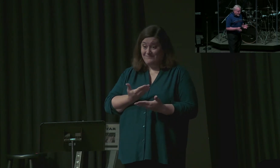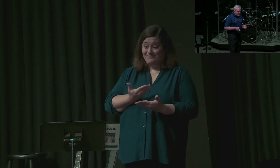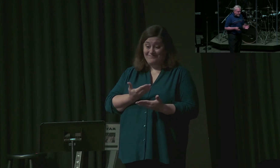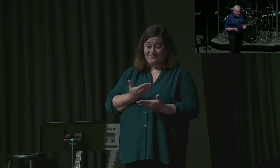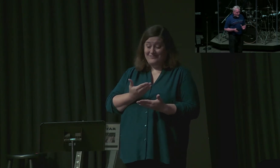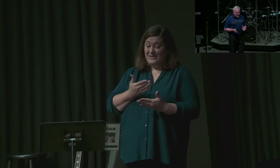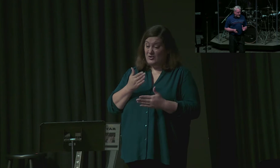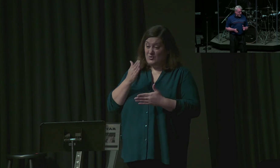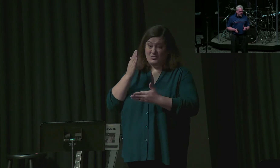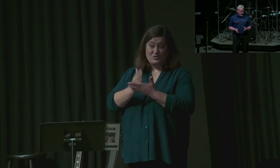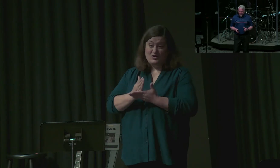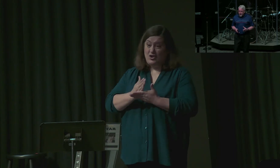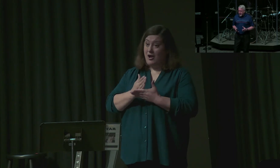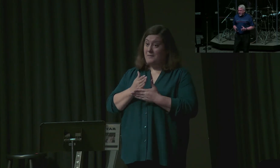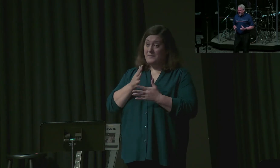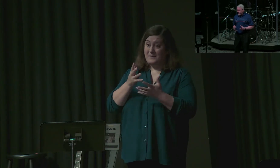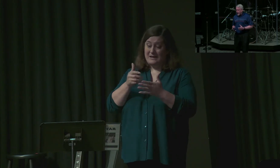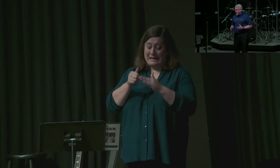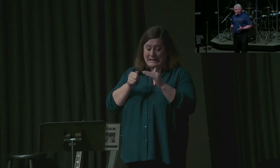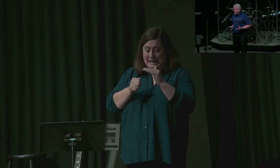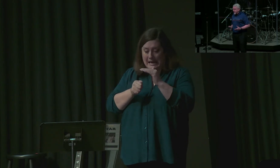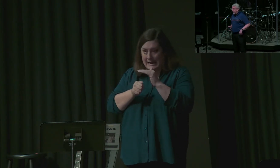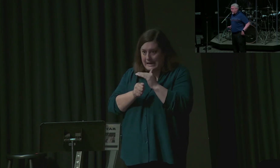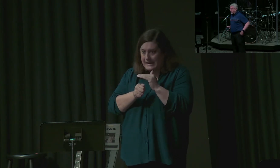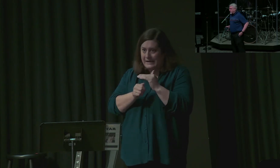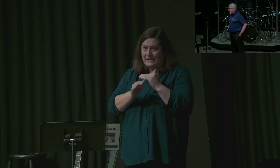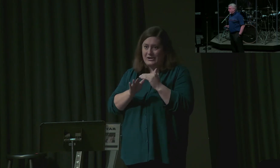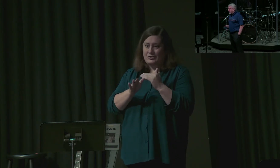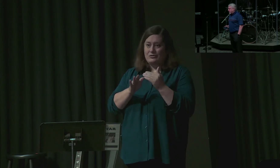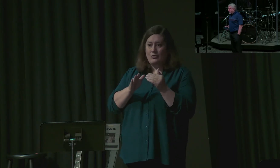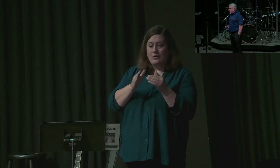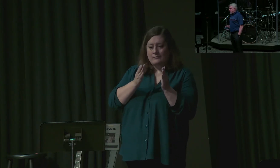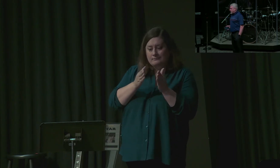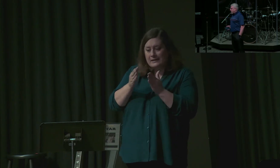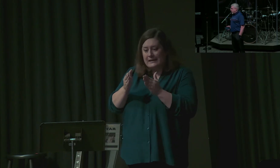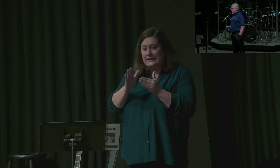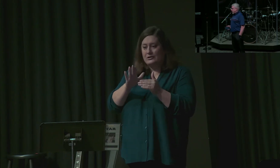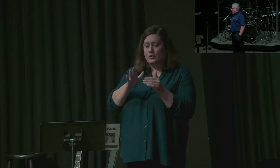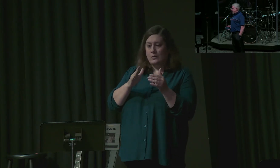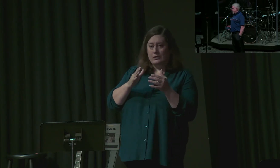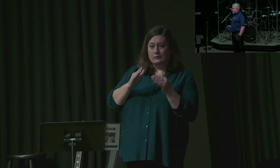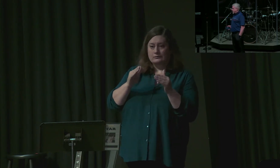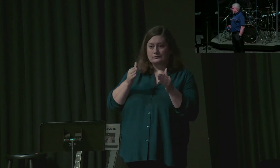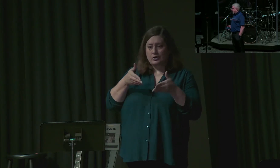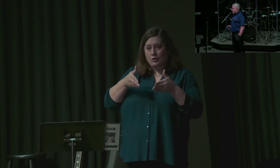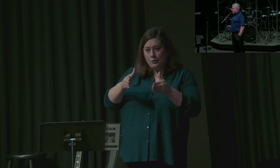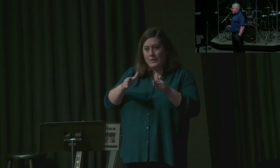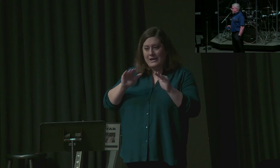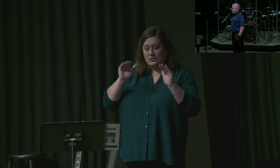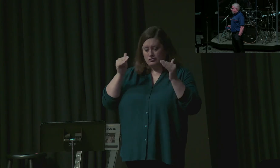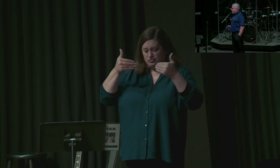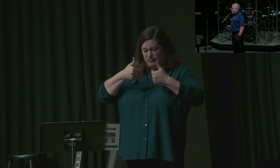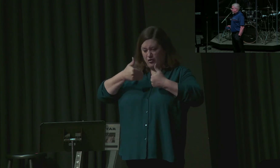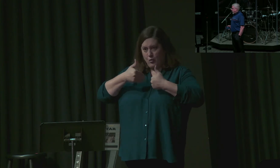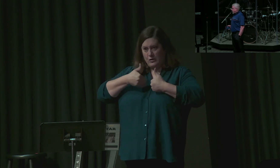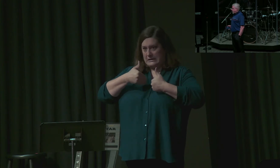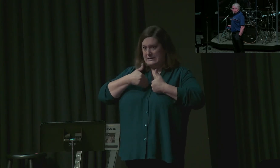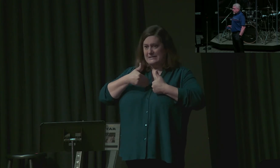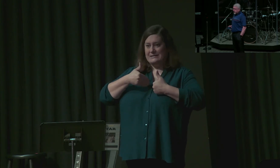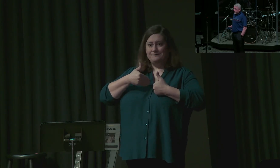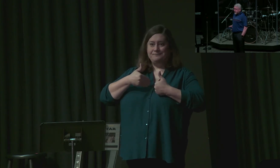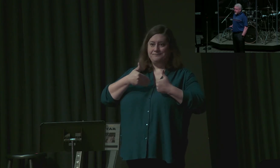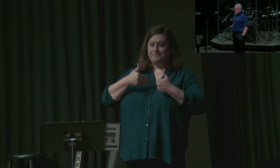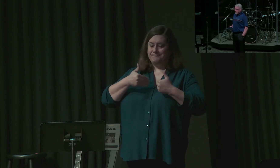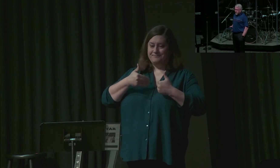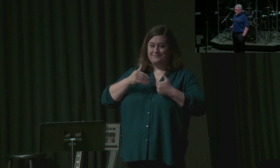hide all those little ways in which we organize life around us. And